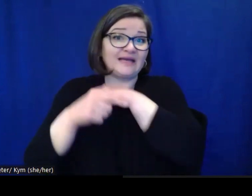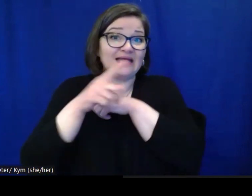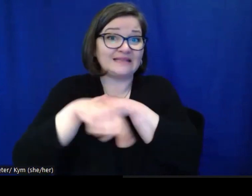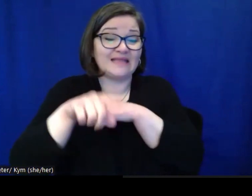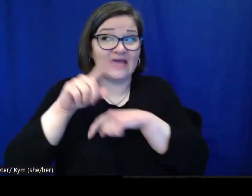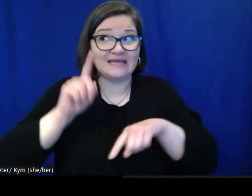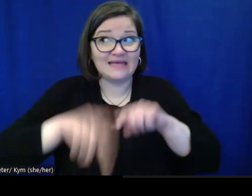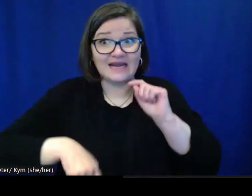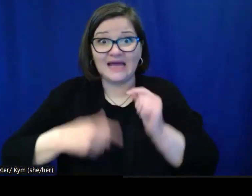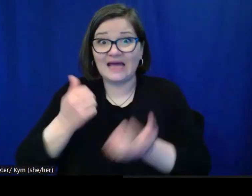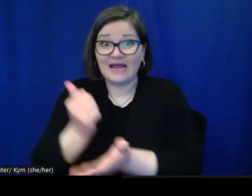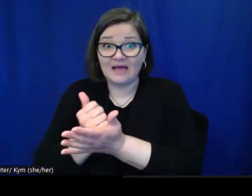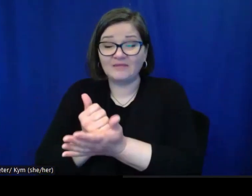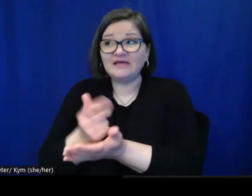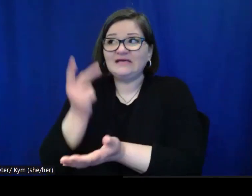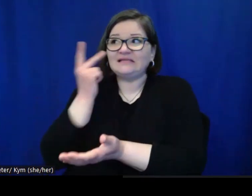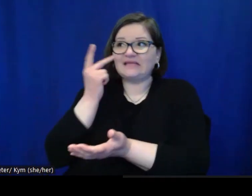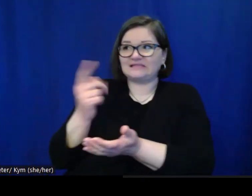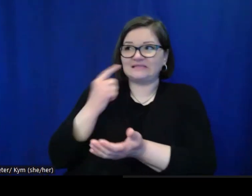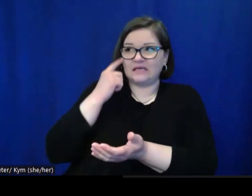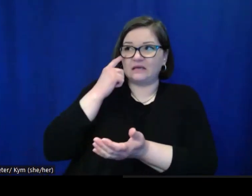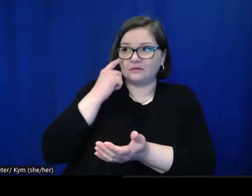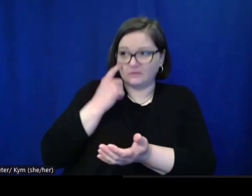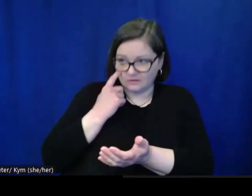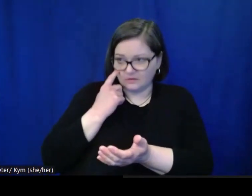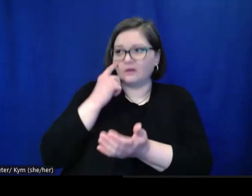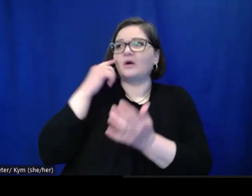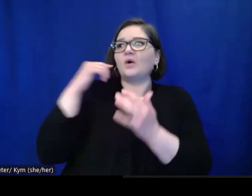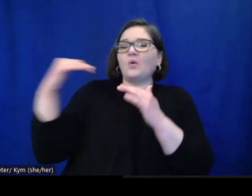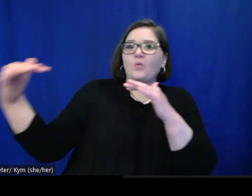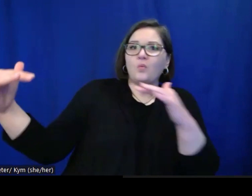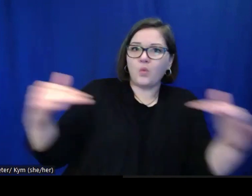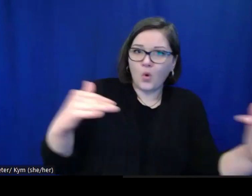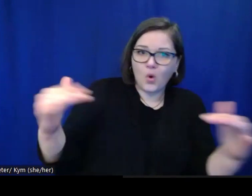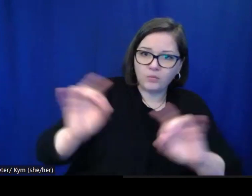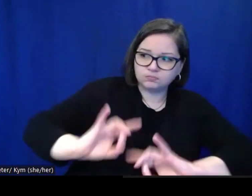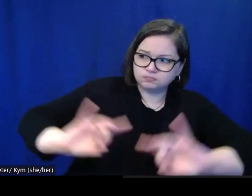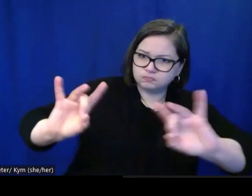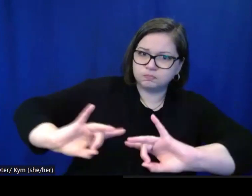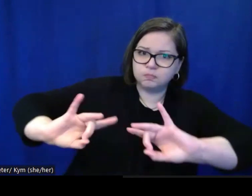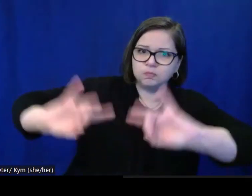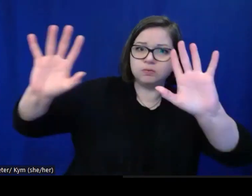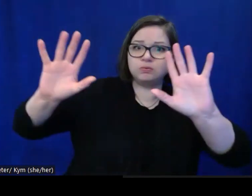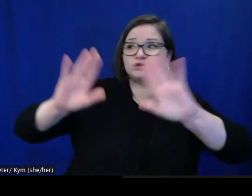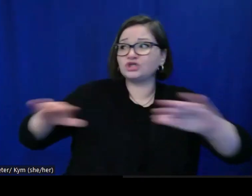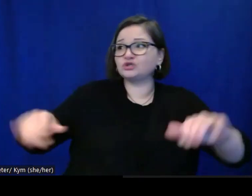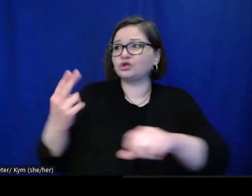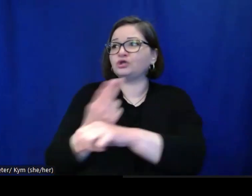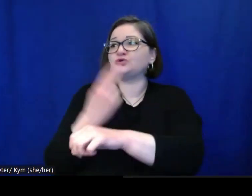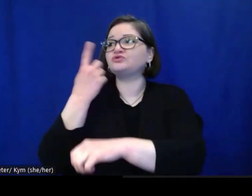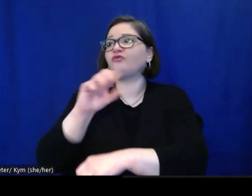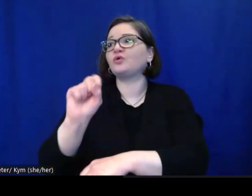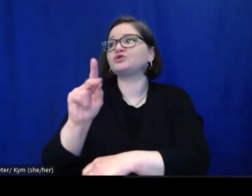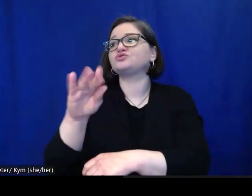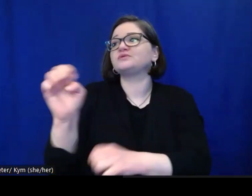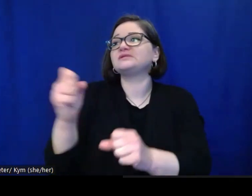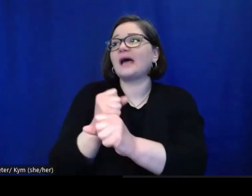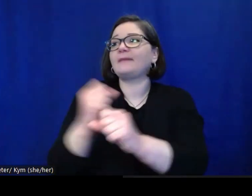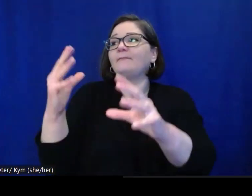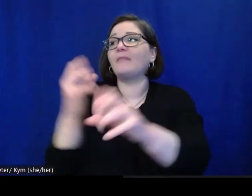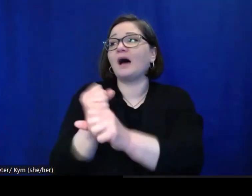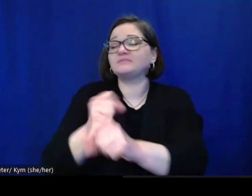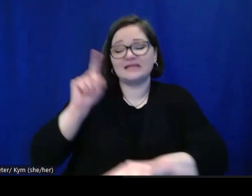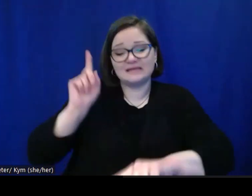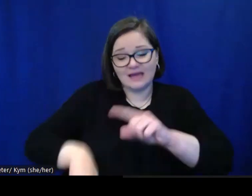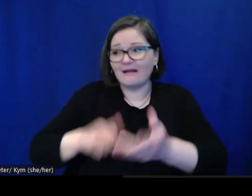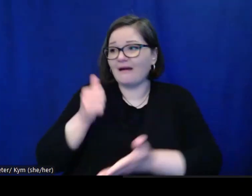They see atrocities of war, little children who are being used for suicide bombs, and they can't help. They can't help